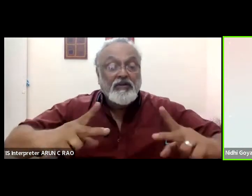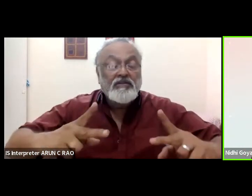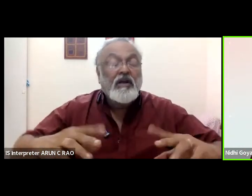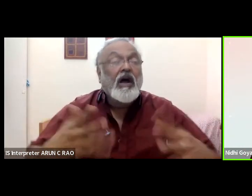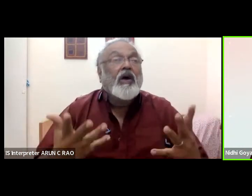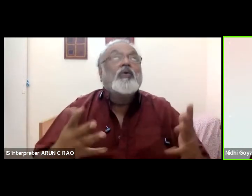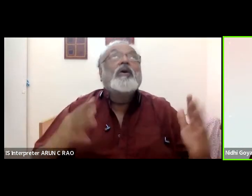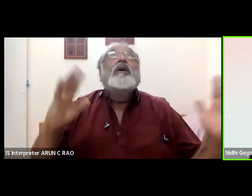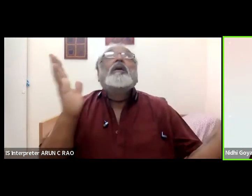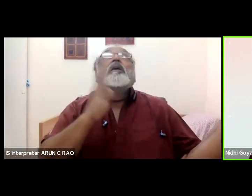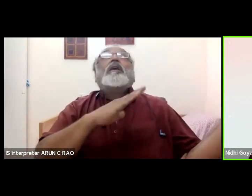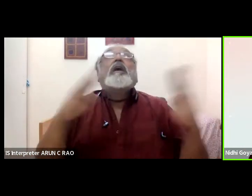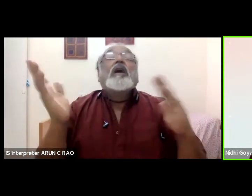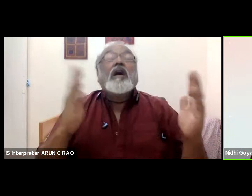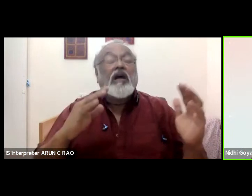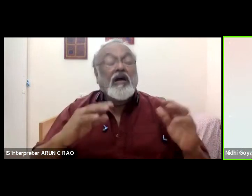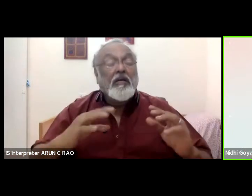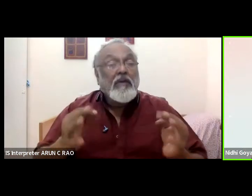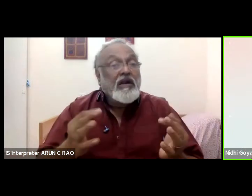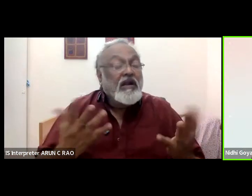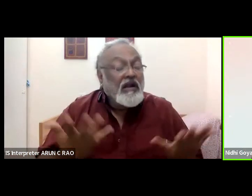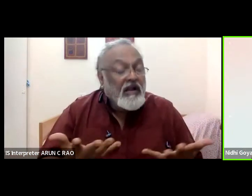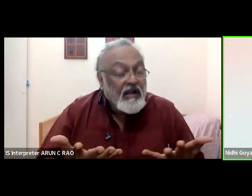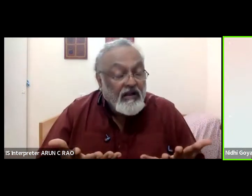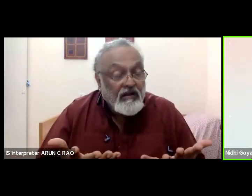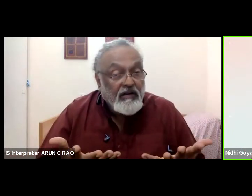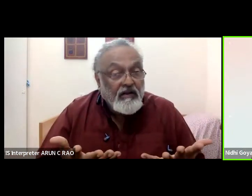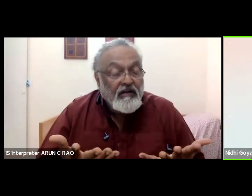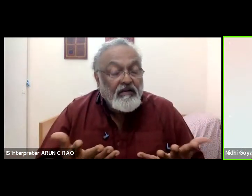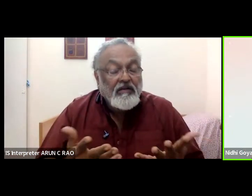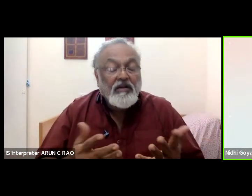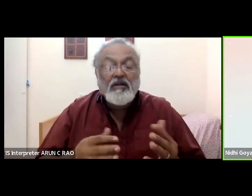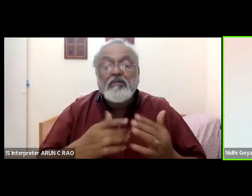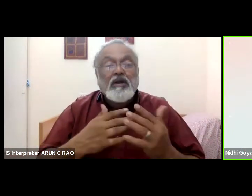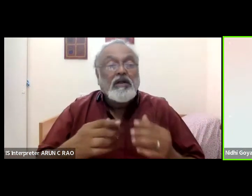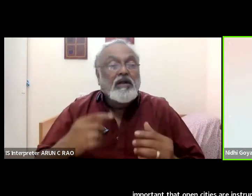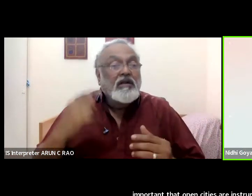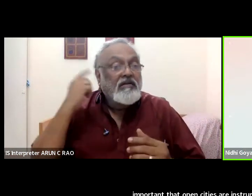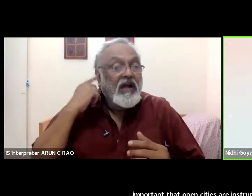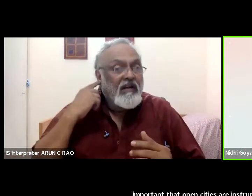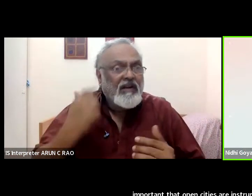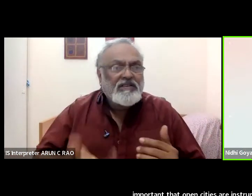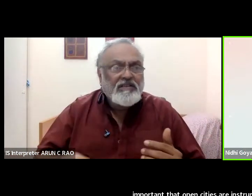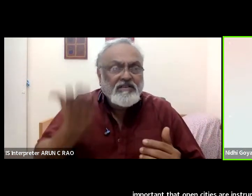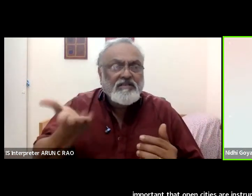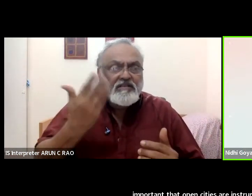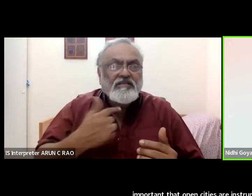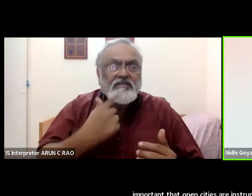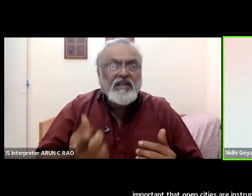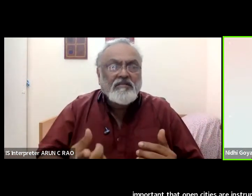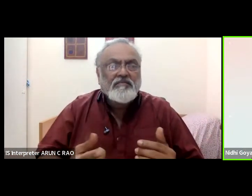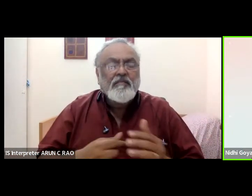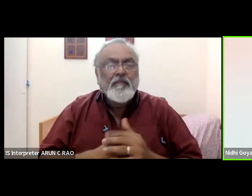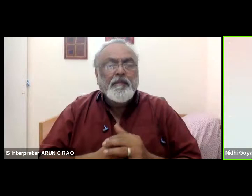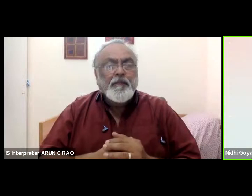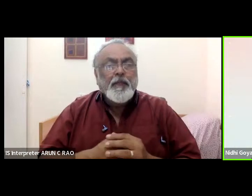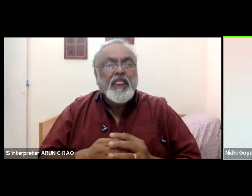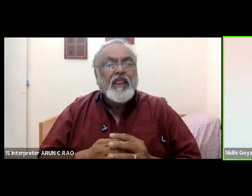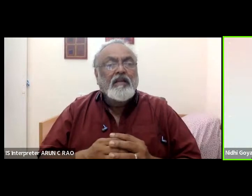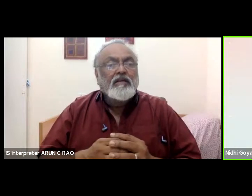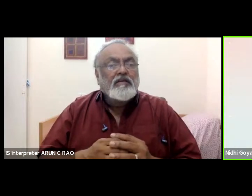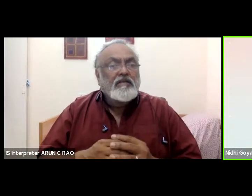very important that urban cities are instrumental for disaster response. And the reason I lay out all of this is because